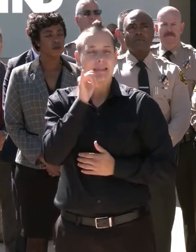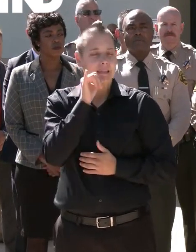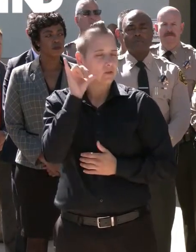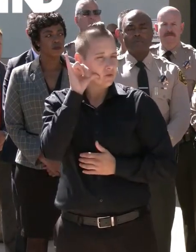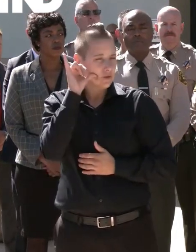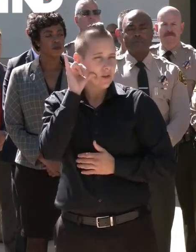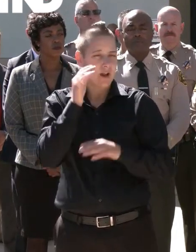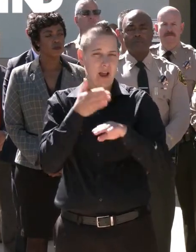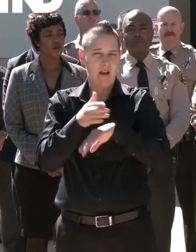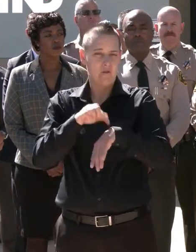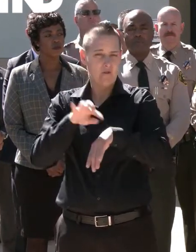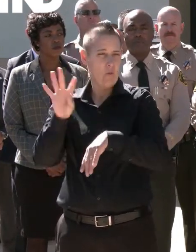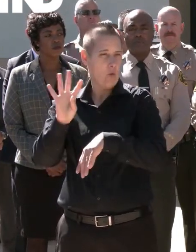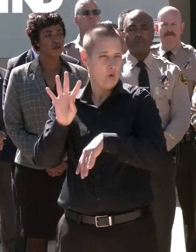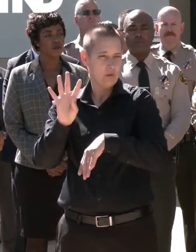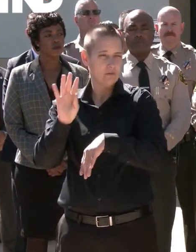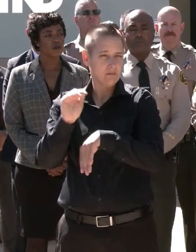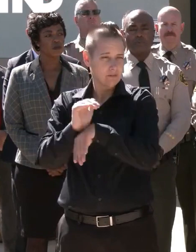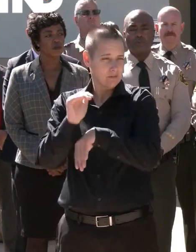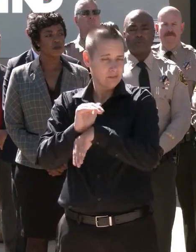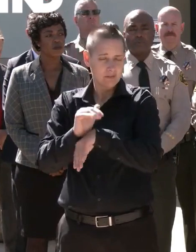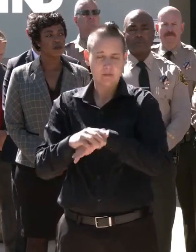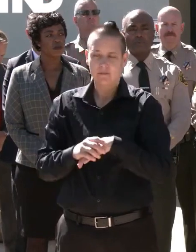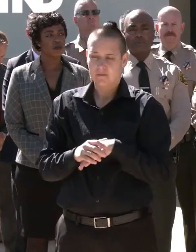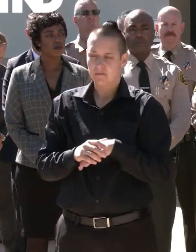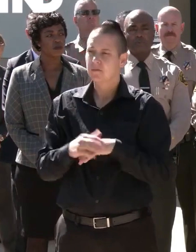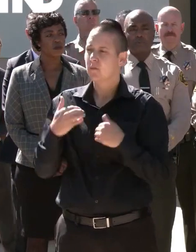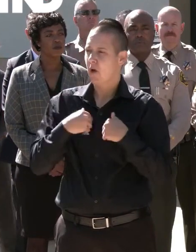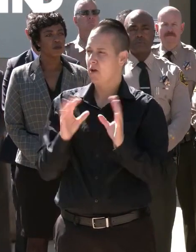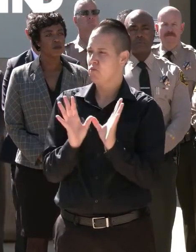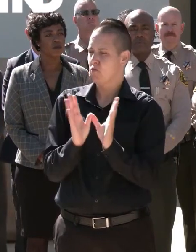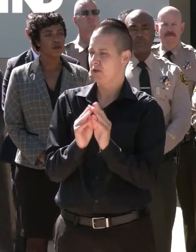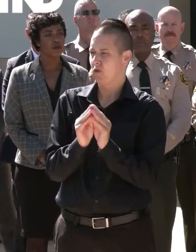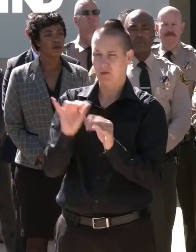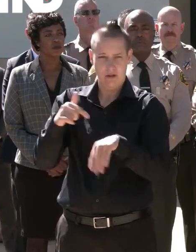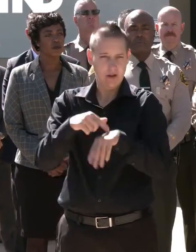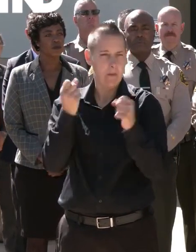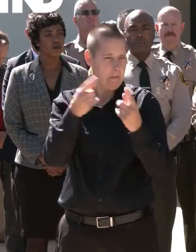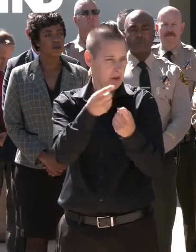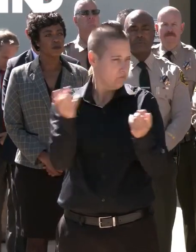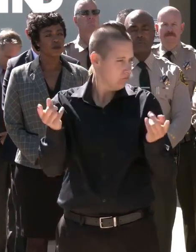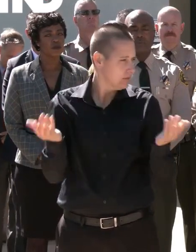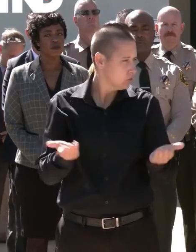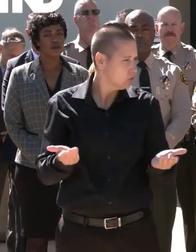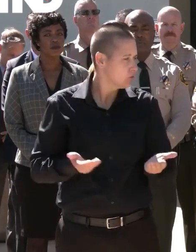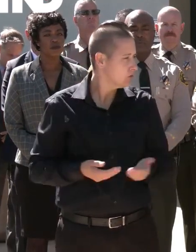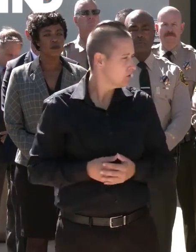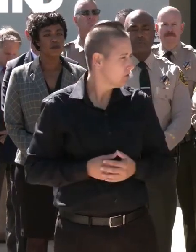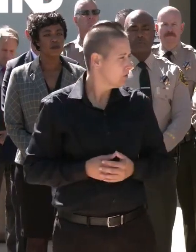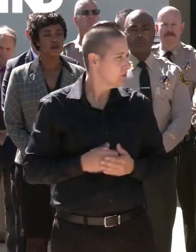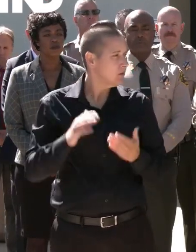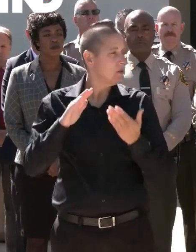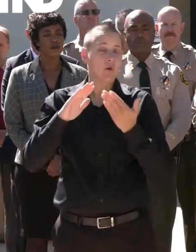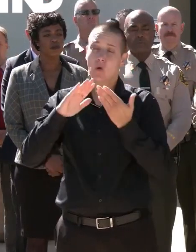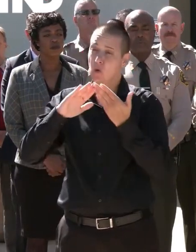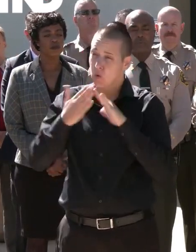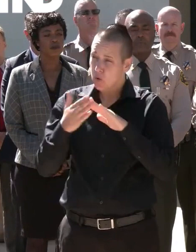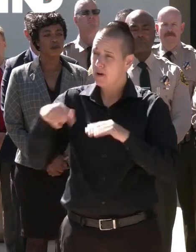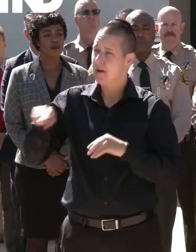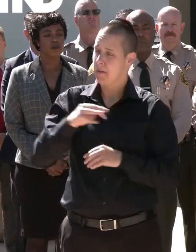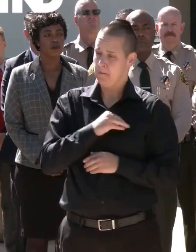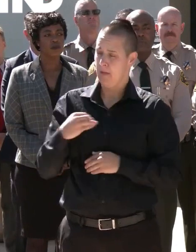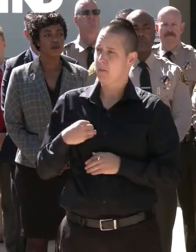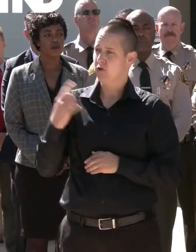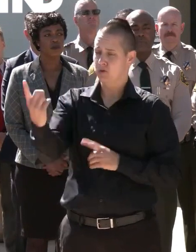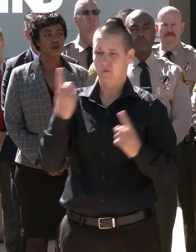Yesterday, after 4 p.m., we had a press conference at that time. Many of you were here. Community